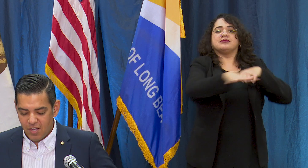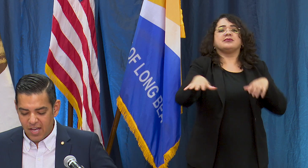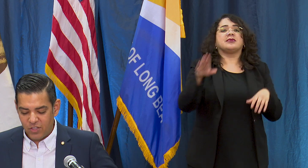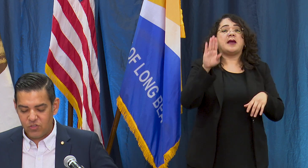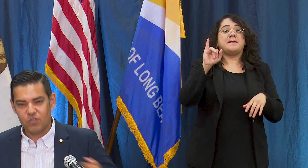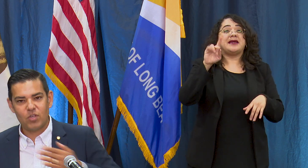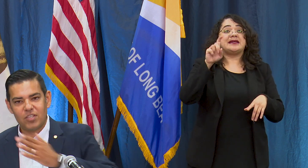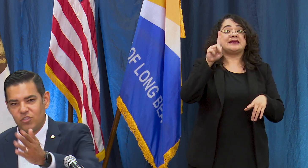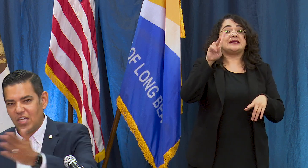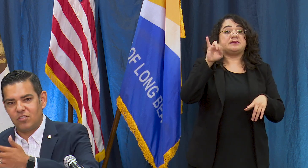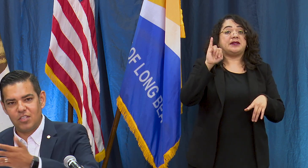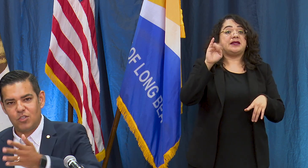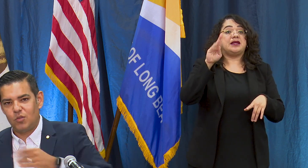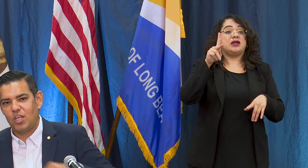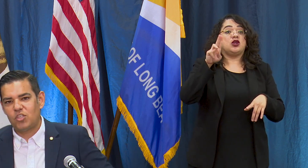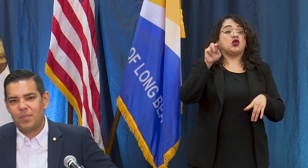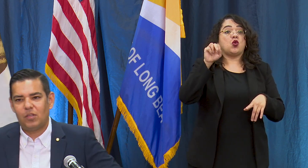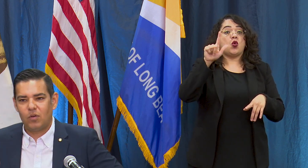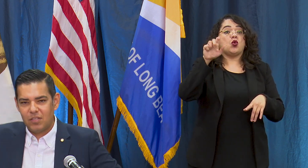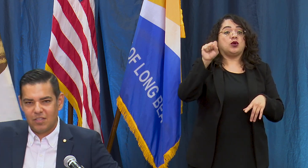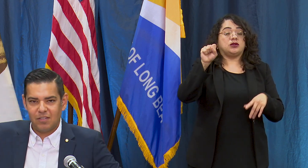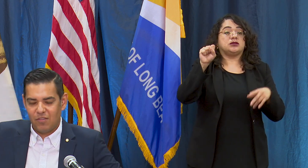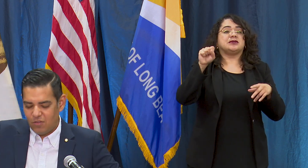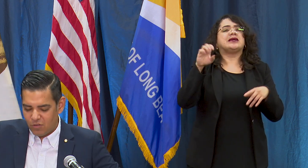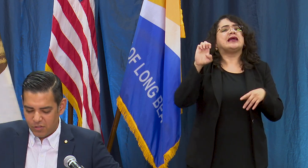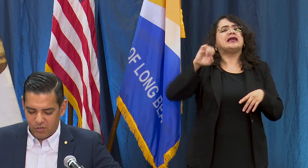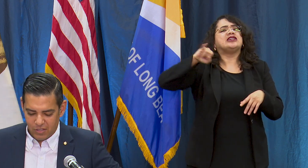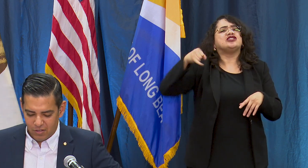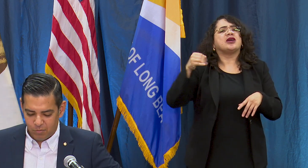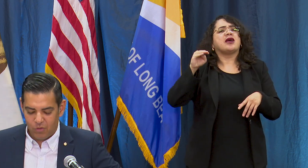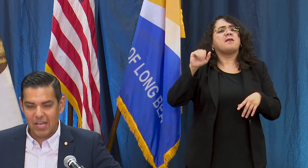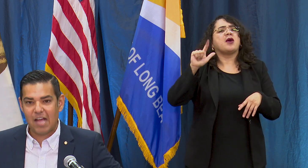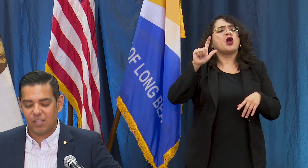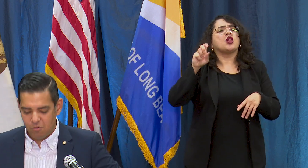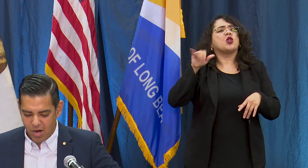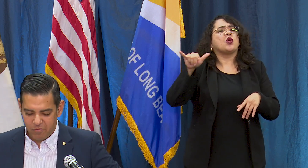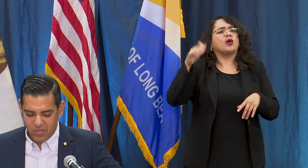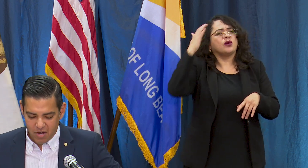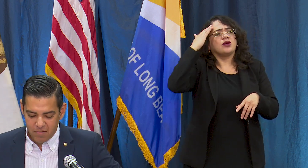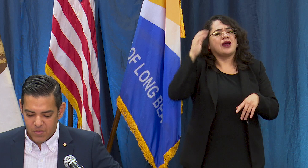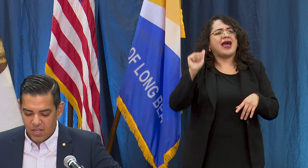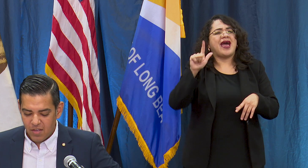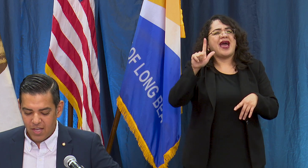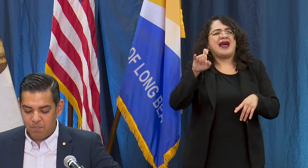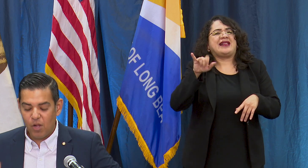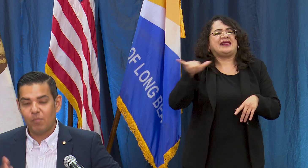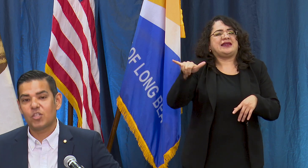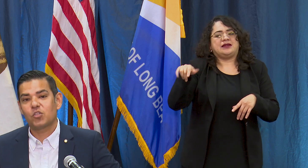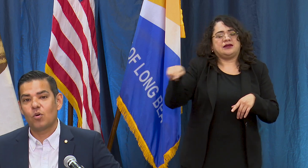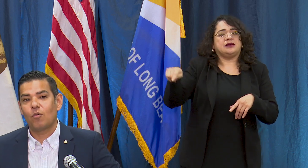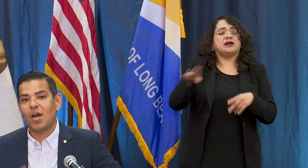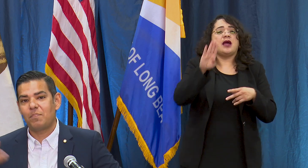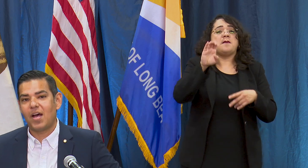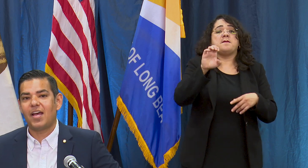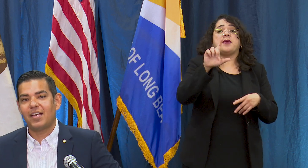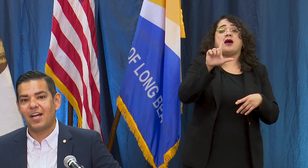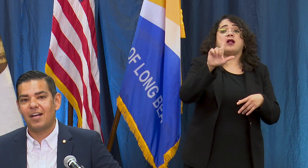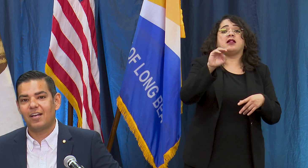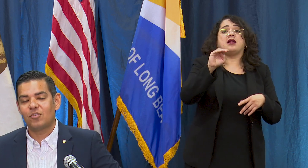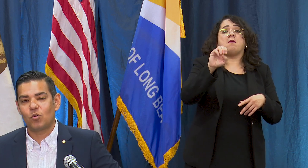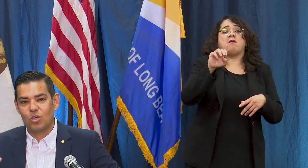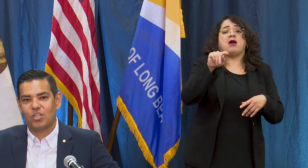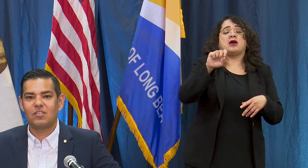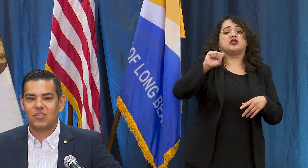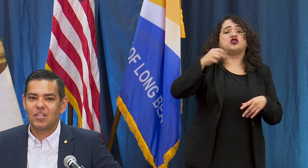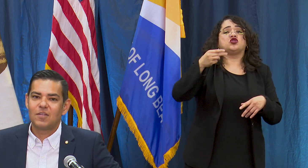Knolls, adjacent to E.J. Malloy's, and there's also the alley right over there. In Belmont Shore, right